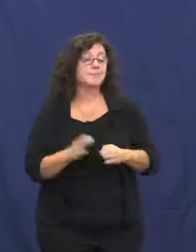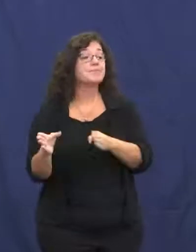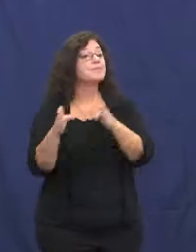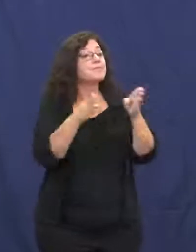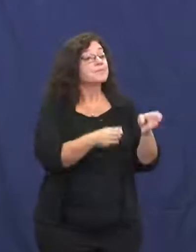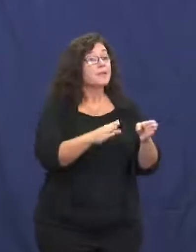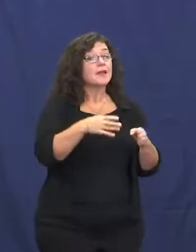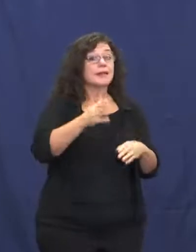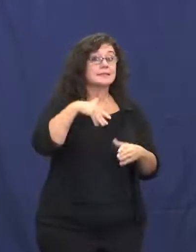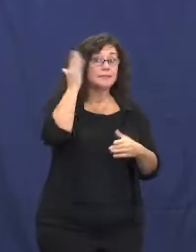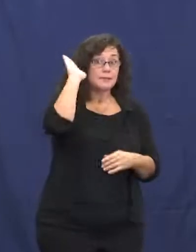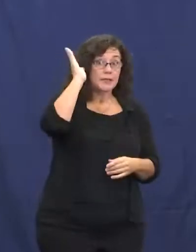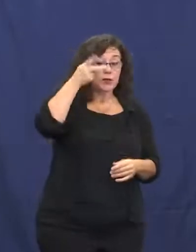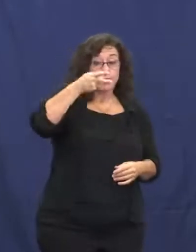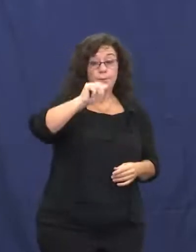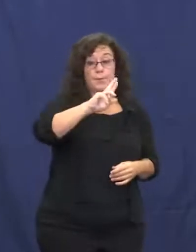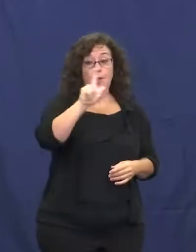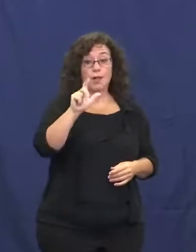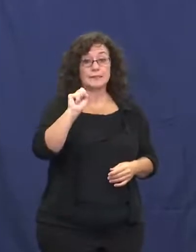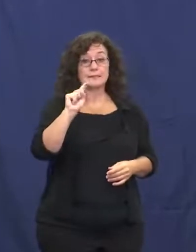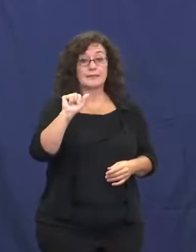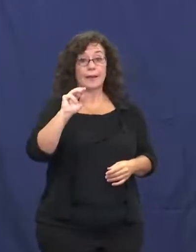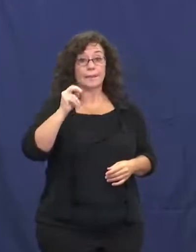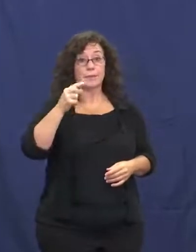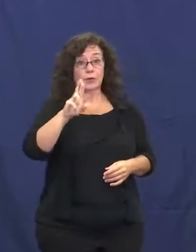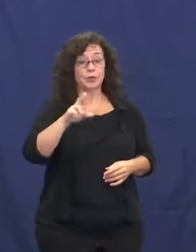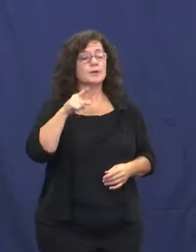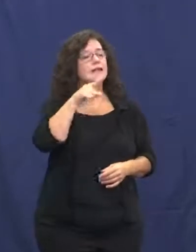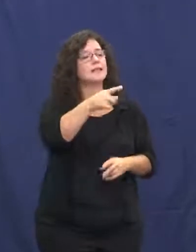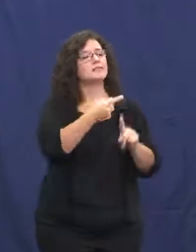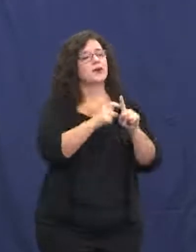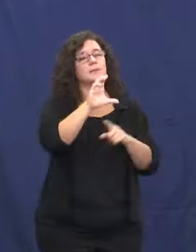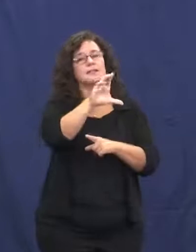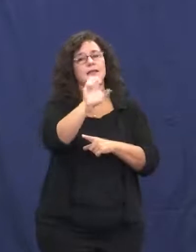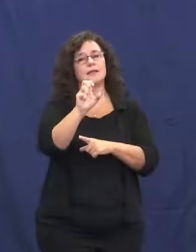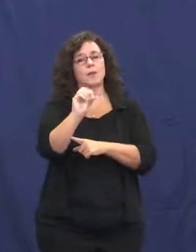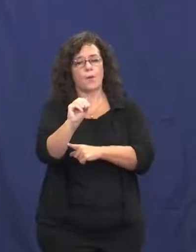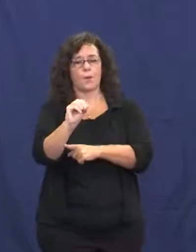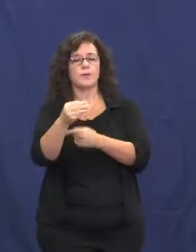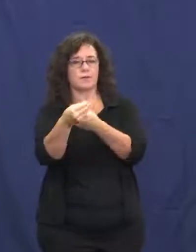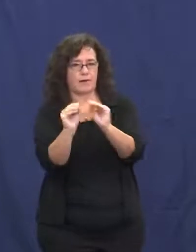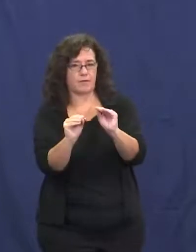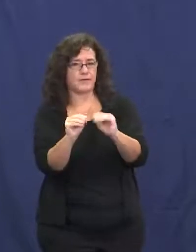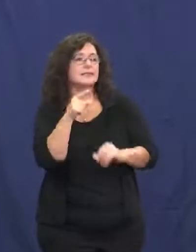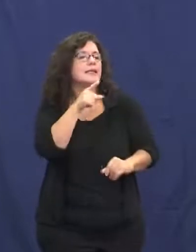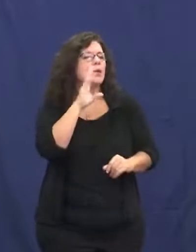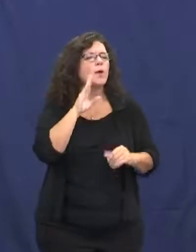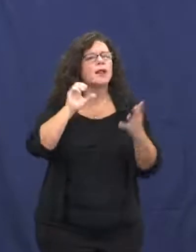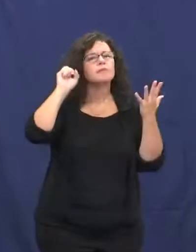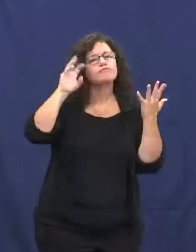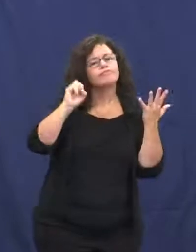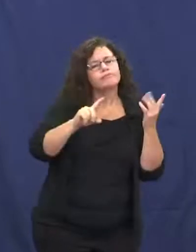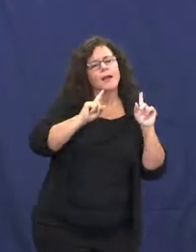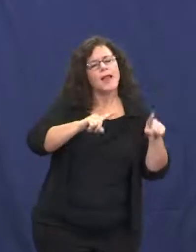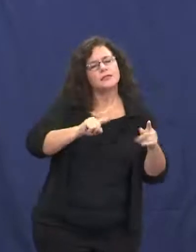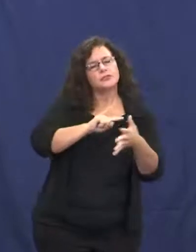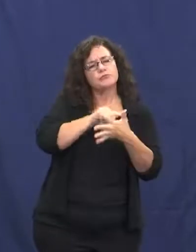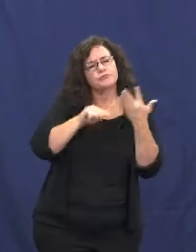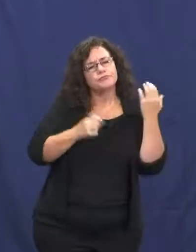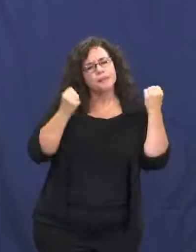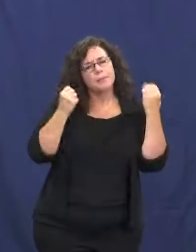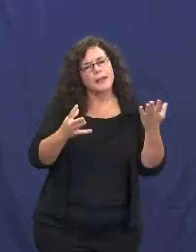Deputy Executive Officer for our CEO's office. He'll be answering some other frequently asked questions with